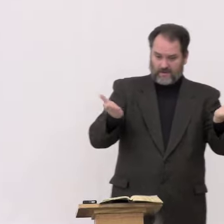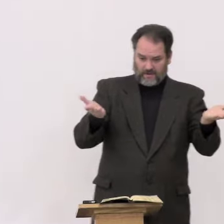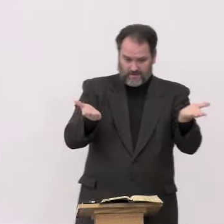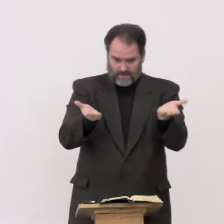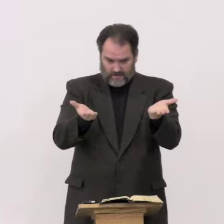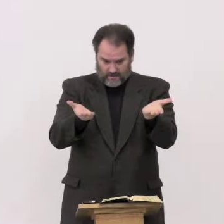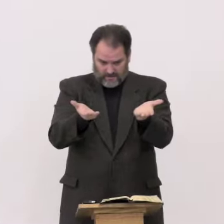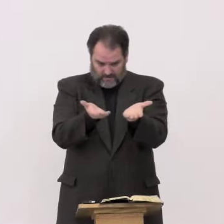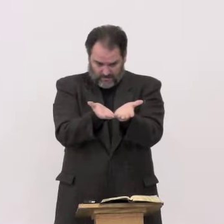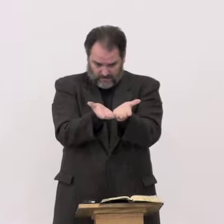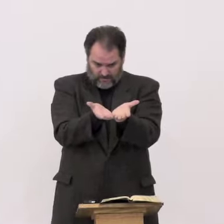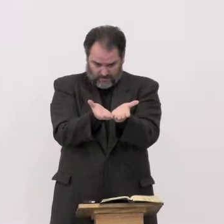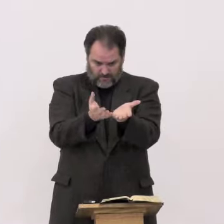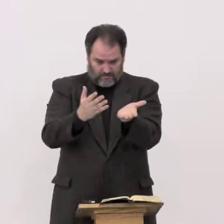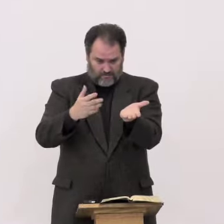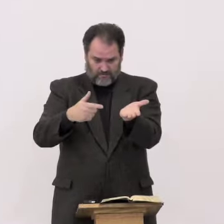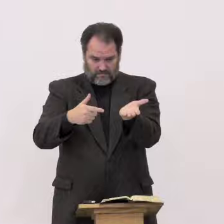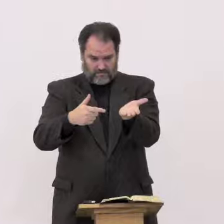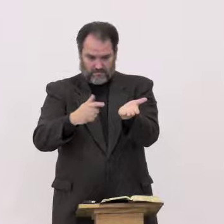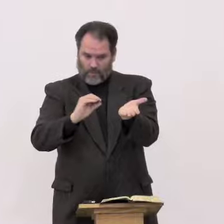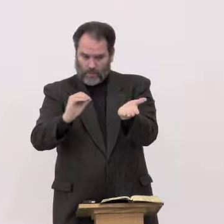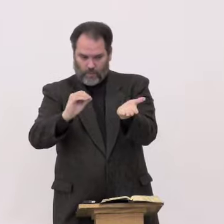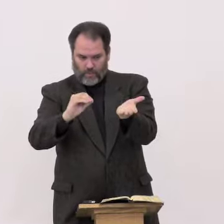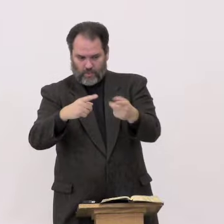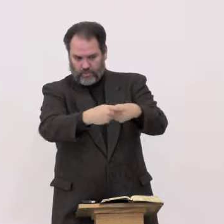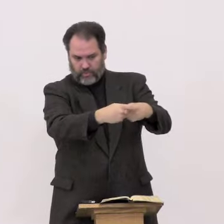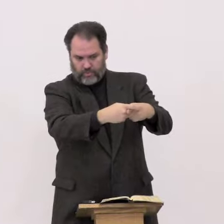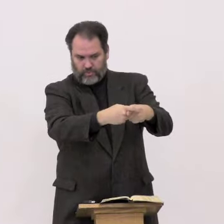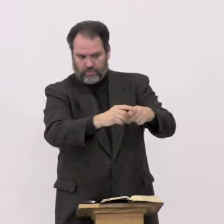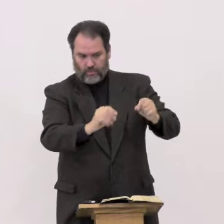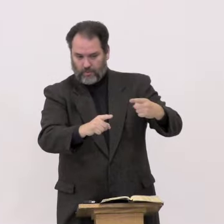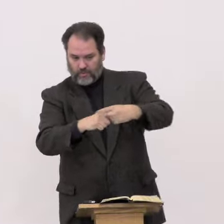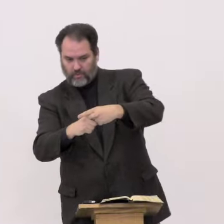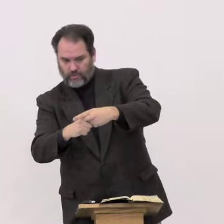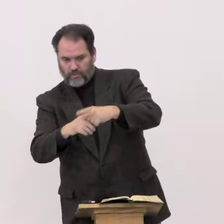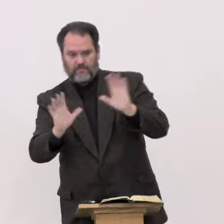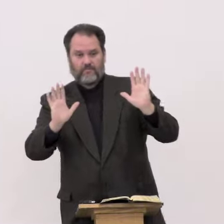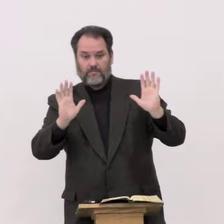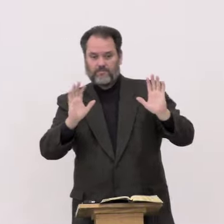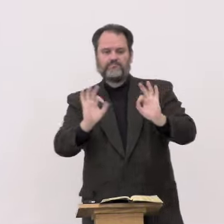they decide not to, they didn't agree with the Catholics.